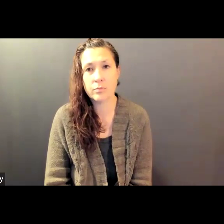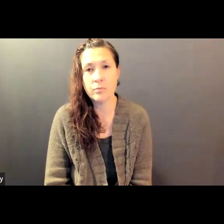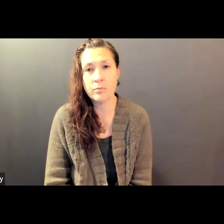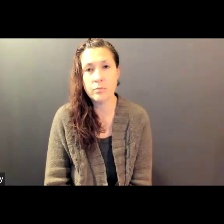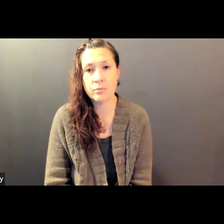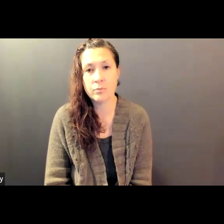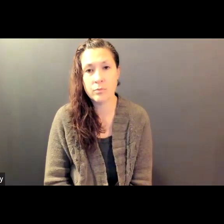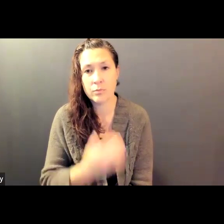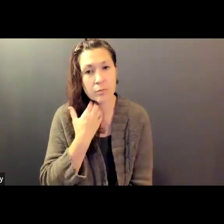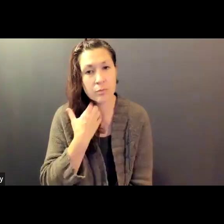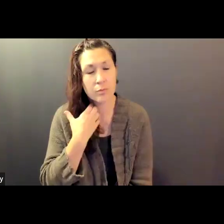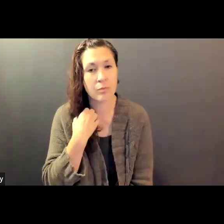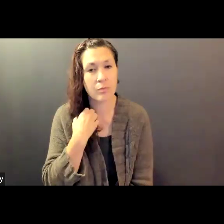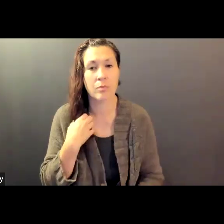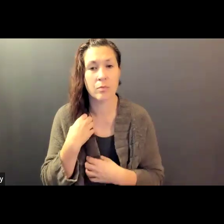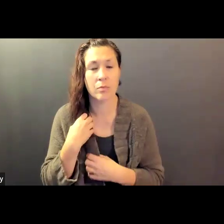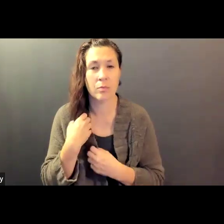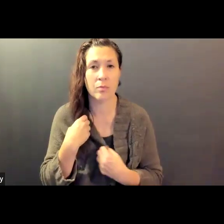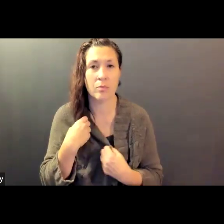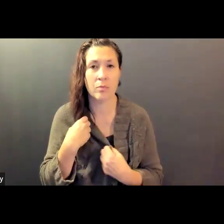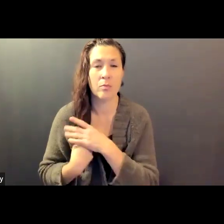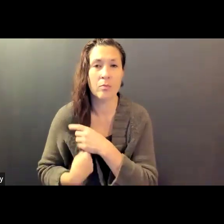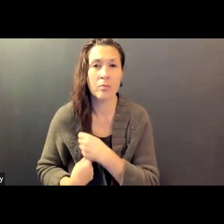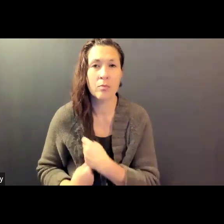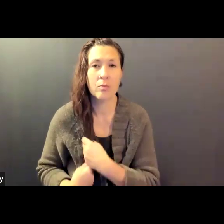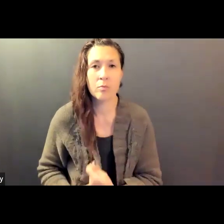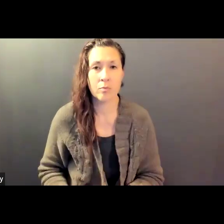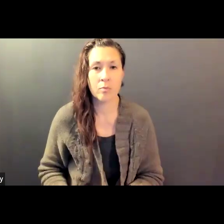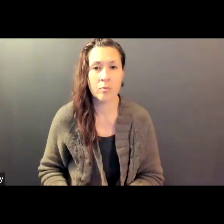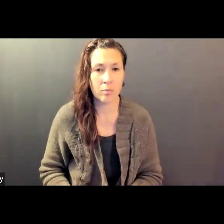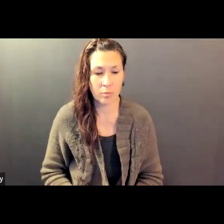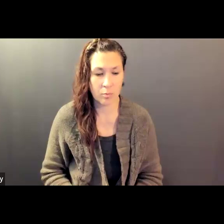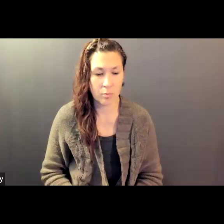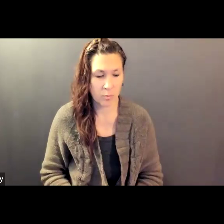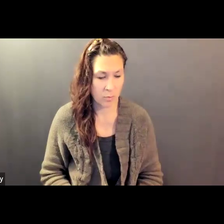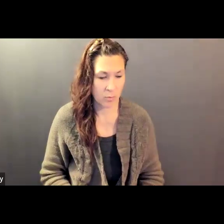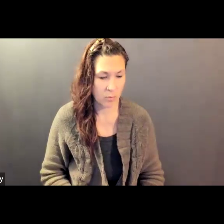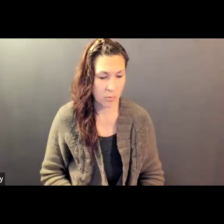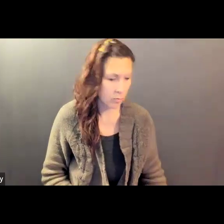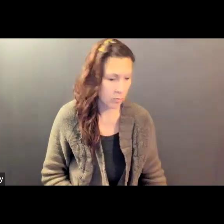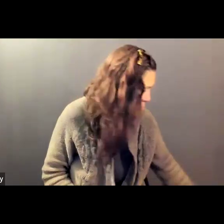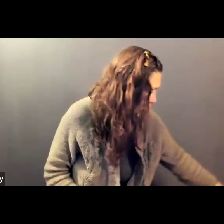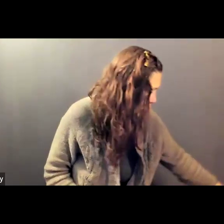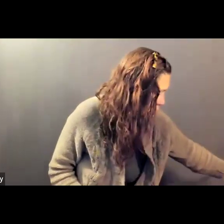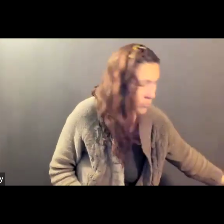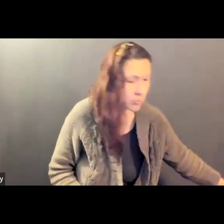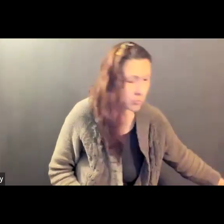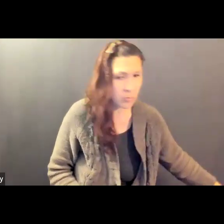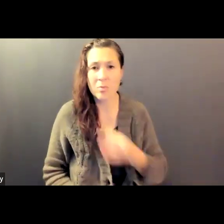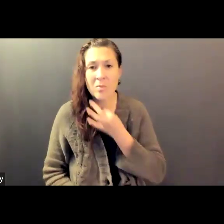este grupo en particular, este grupo de los coordinadores. So do you have any data that could show us